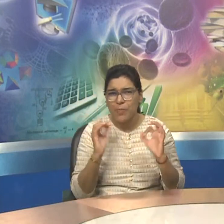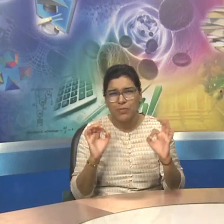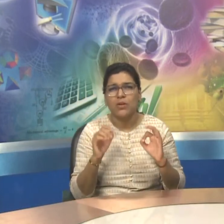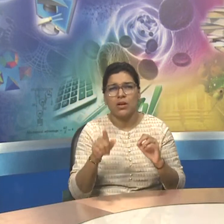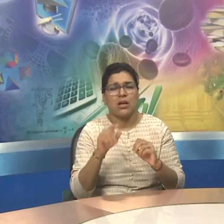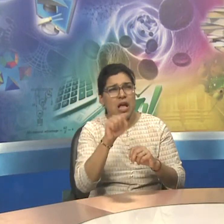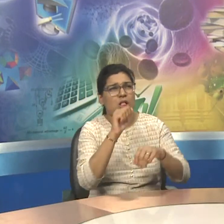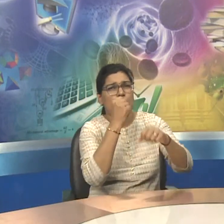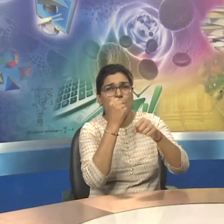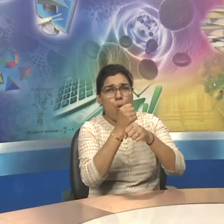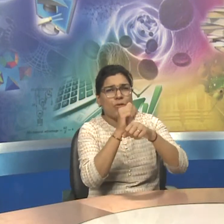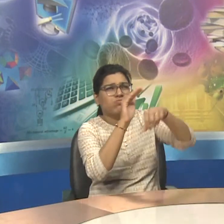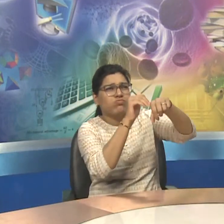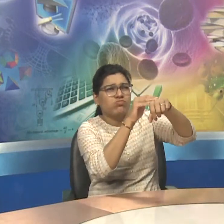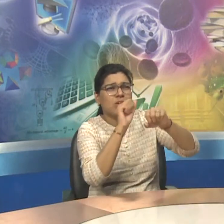to act as